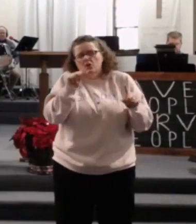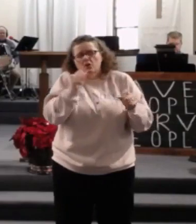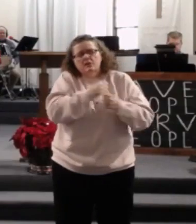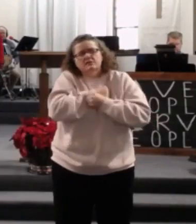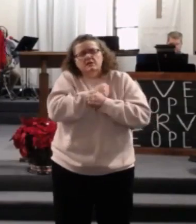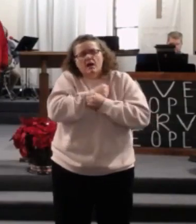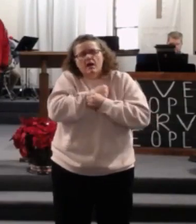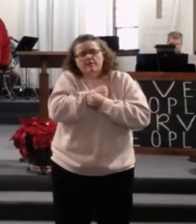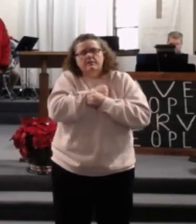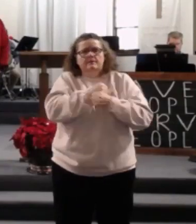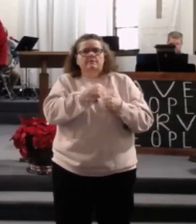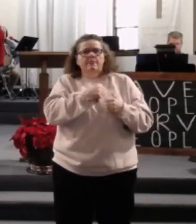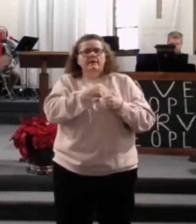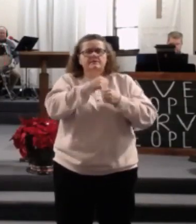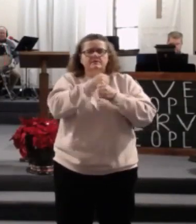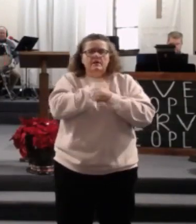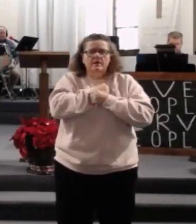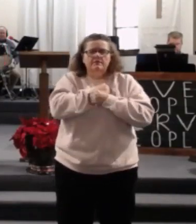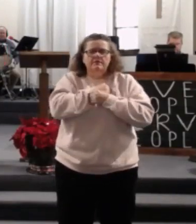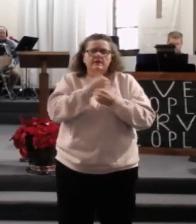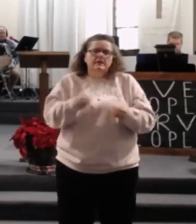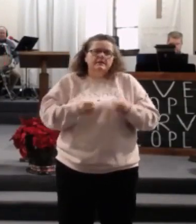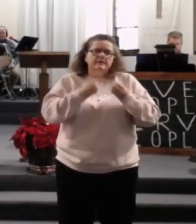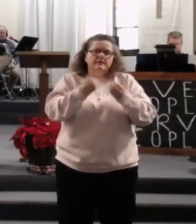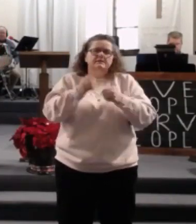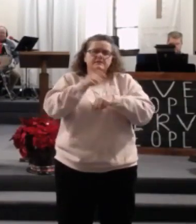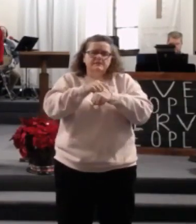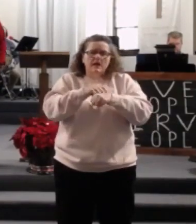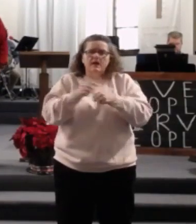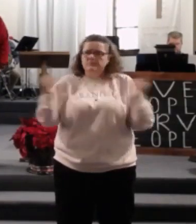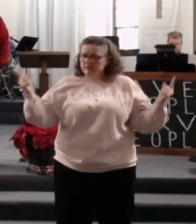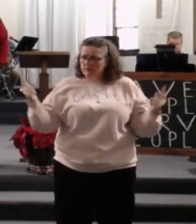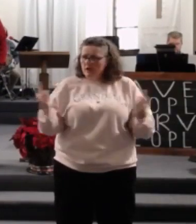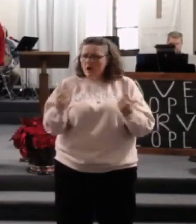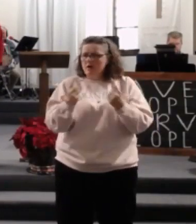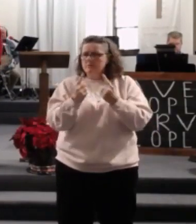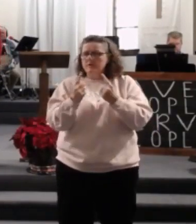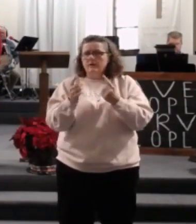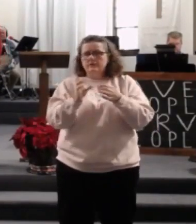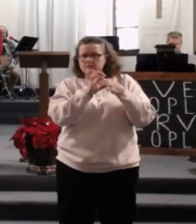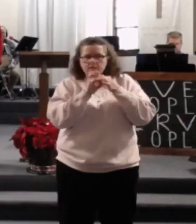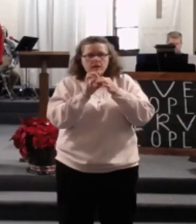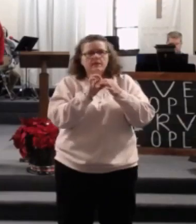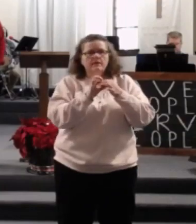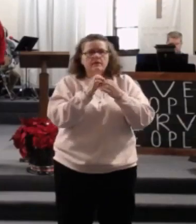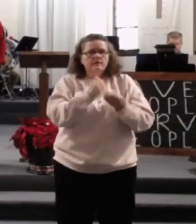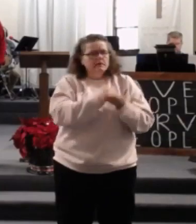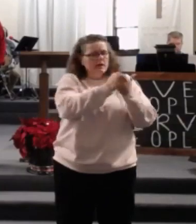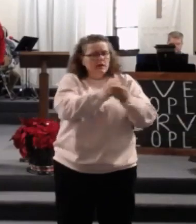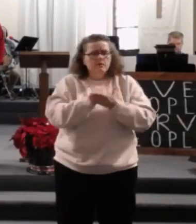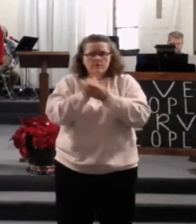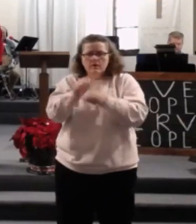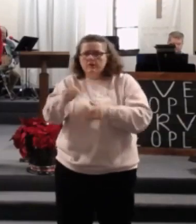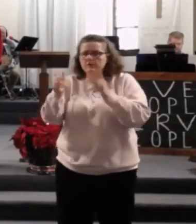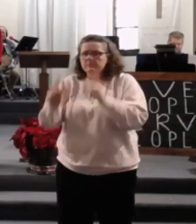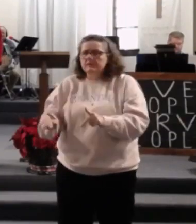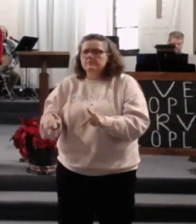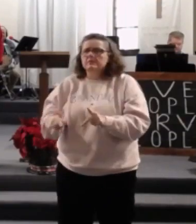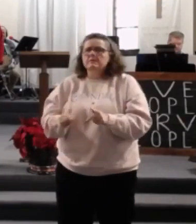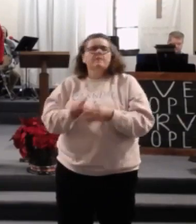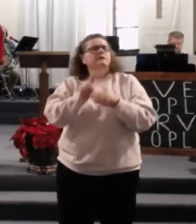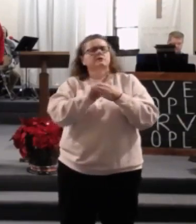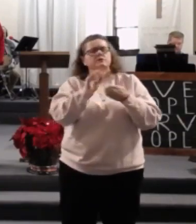It's love because it gives us a chance to meet together and to help other people. So bless that offering. May we use it